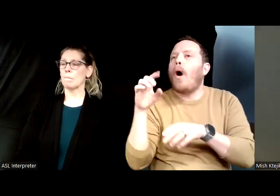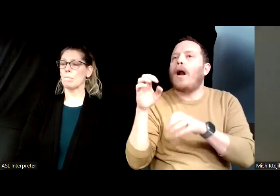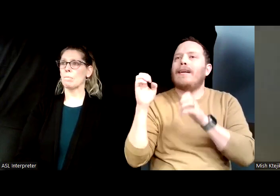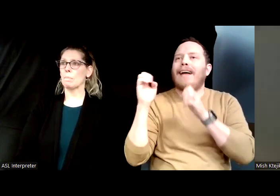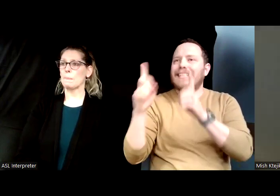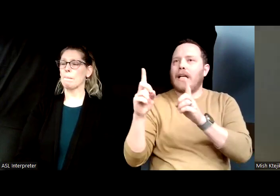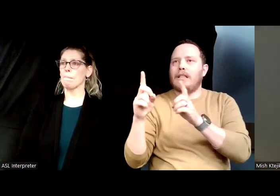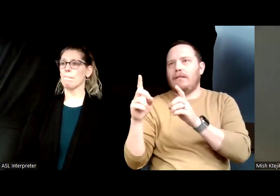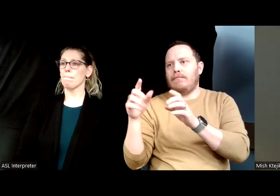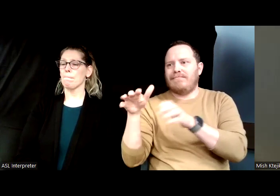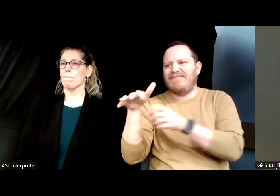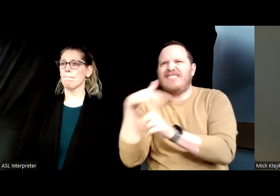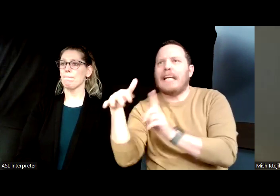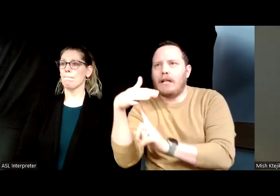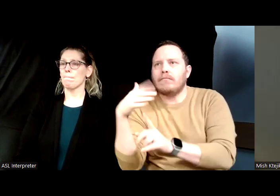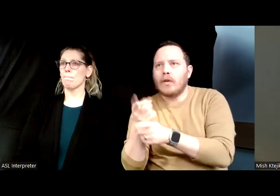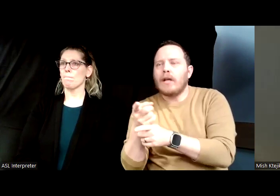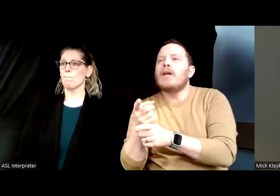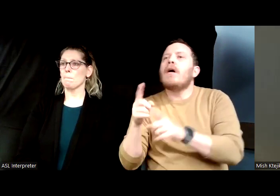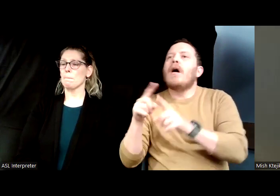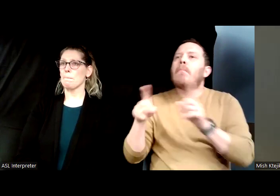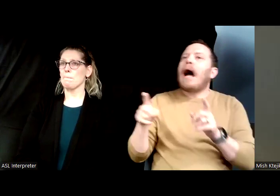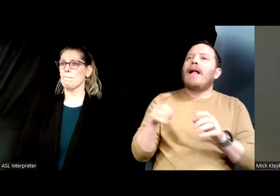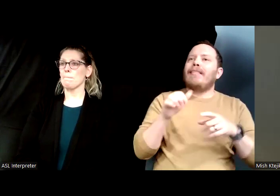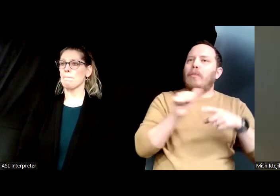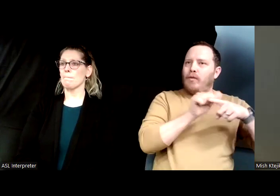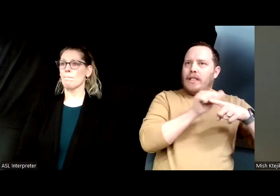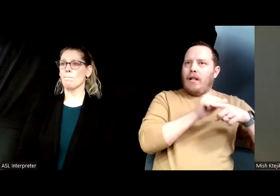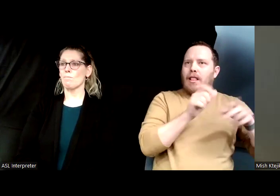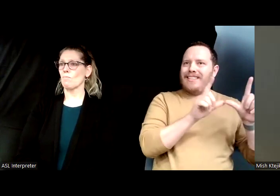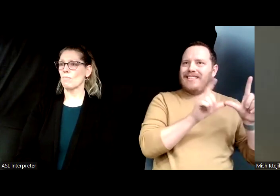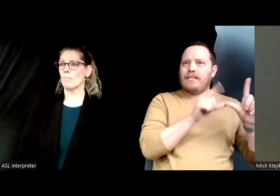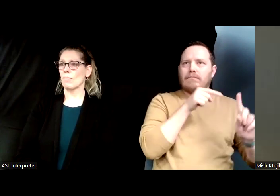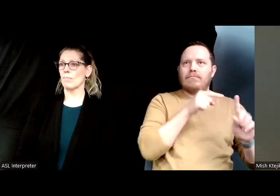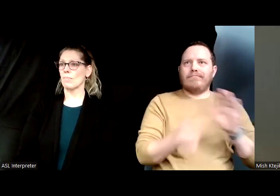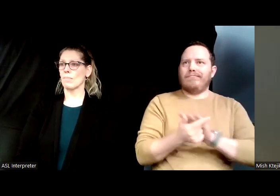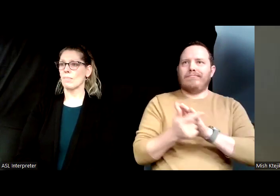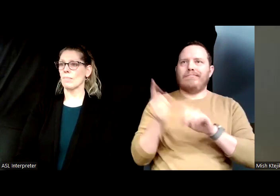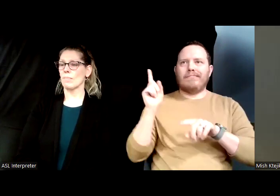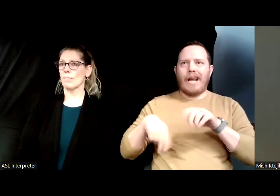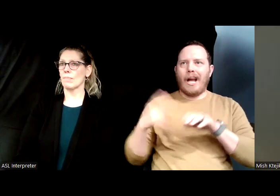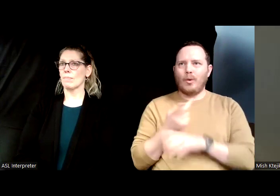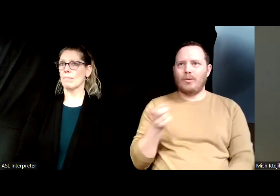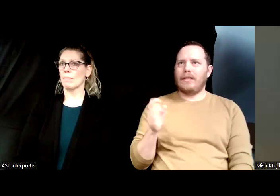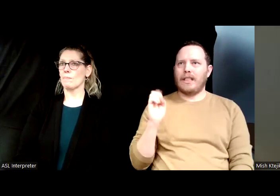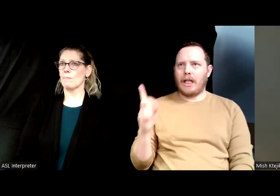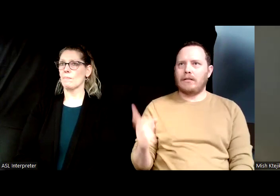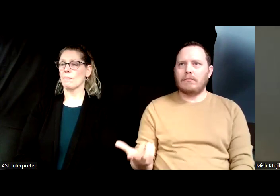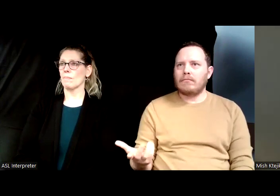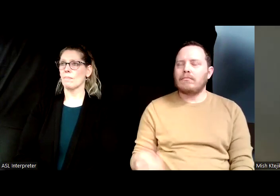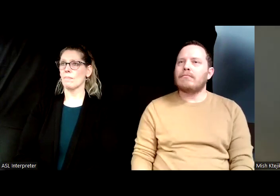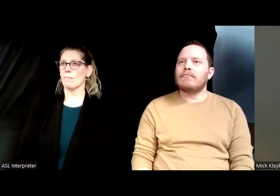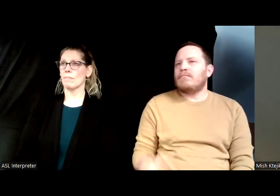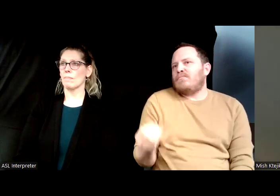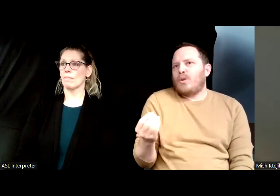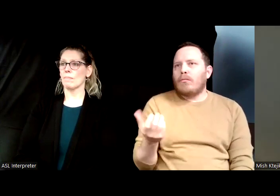like the supervisory would be for maybe educational environments, whereas provisional would be more of a license, but you can't do that